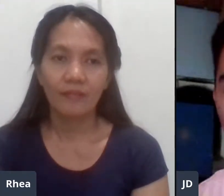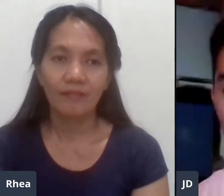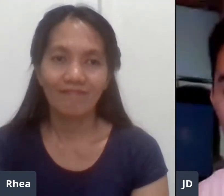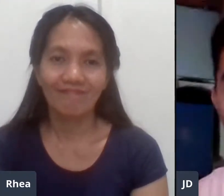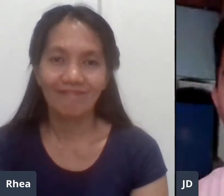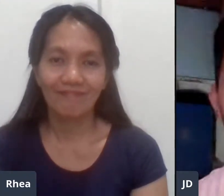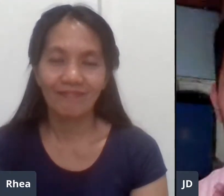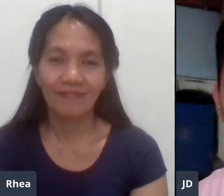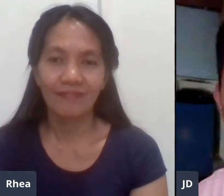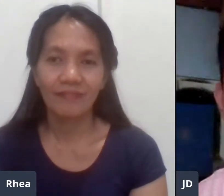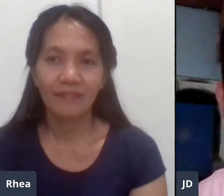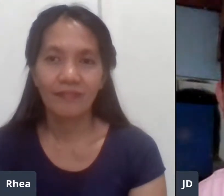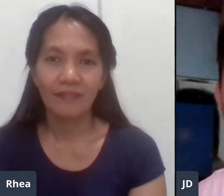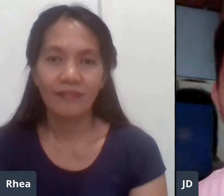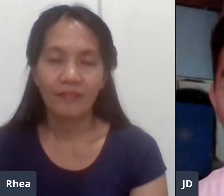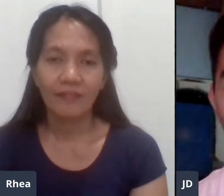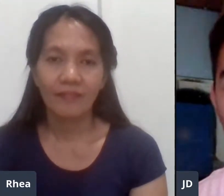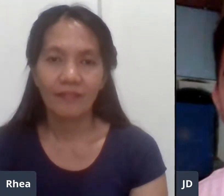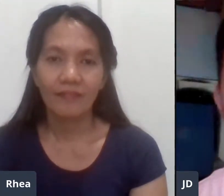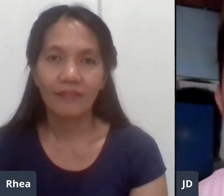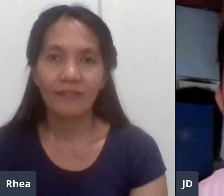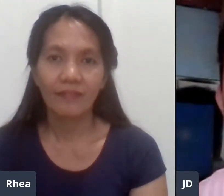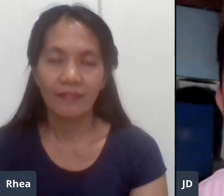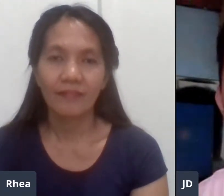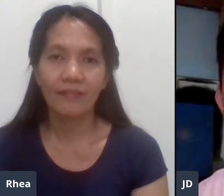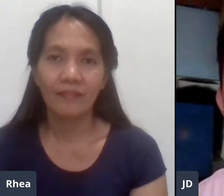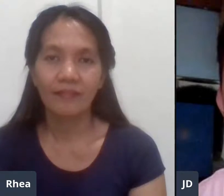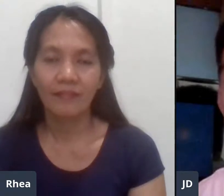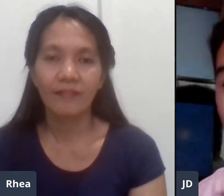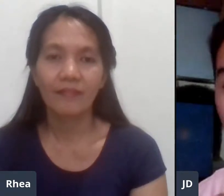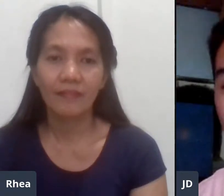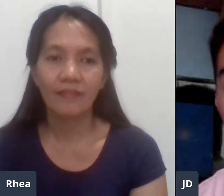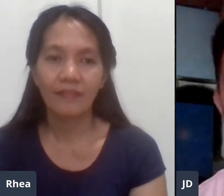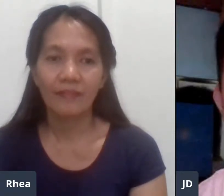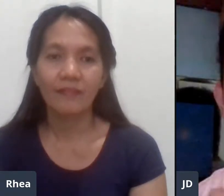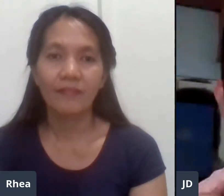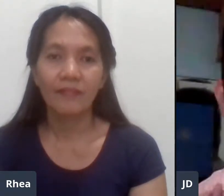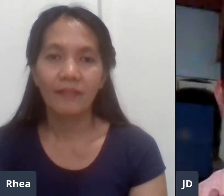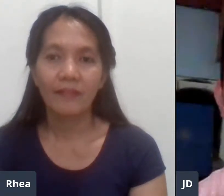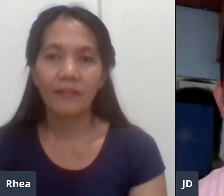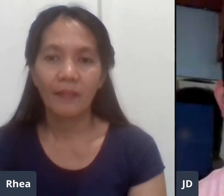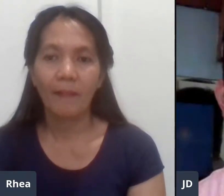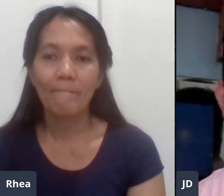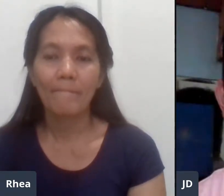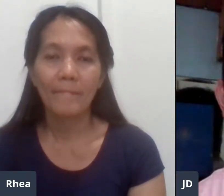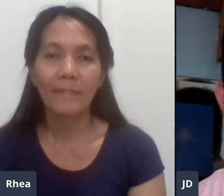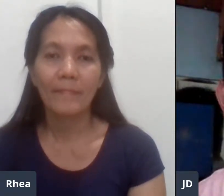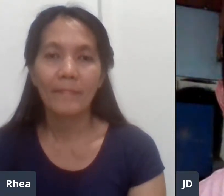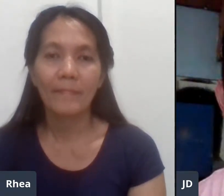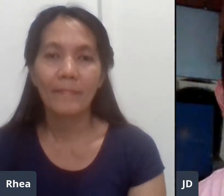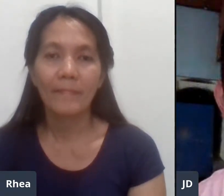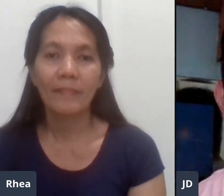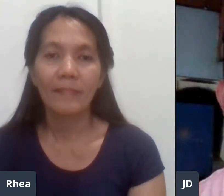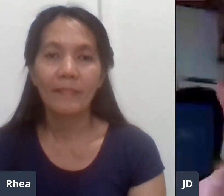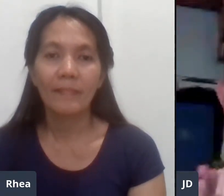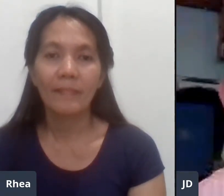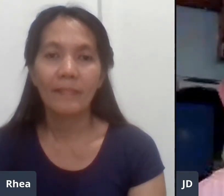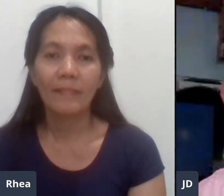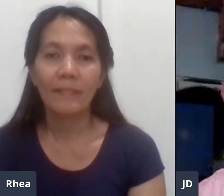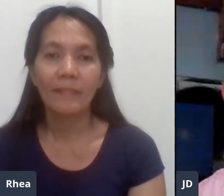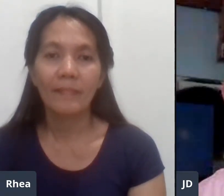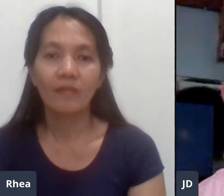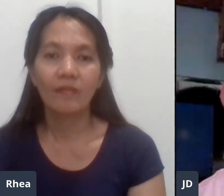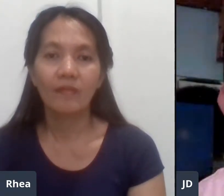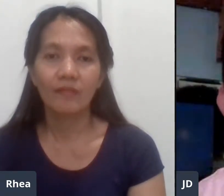Ngayon, we have around 54 viewers na nagstay at nagtanong at gusto pang matuto ng